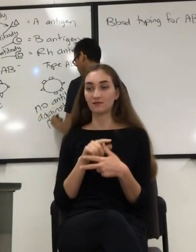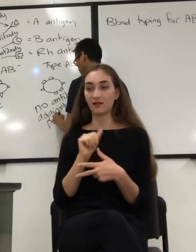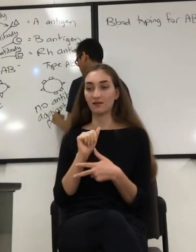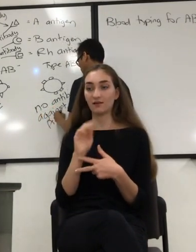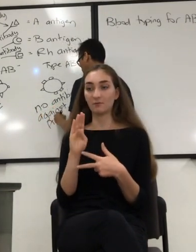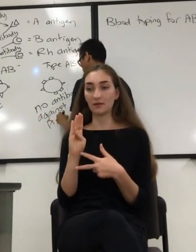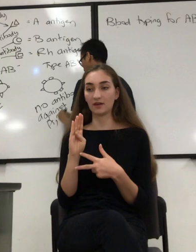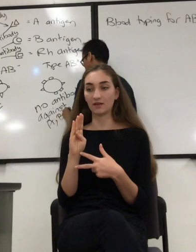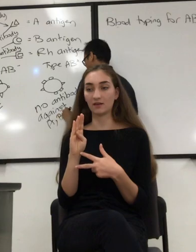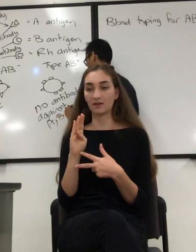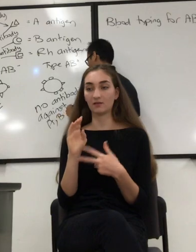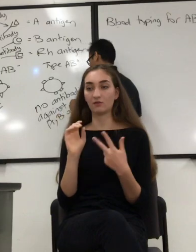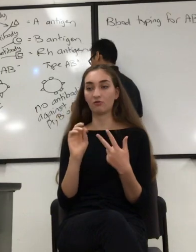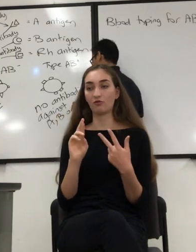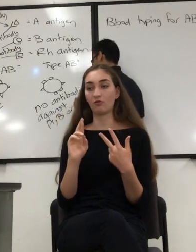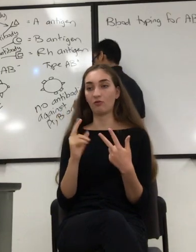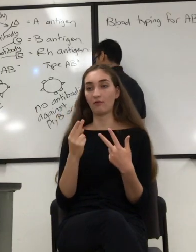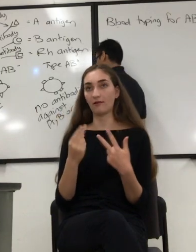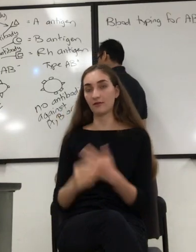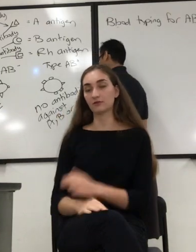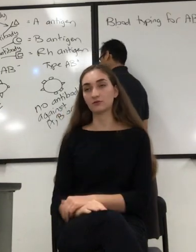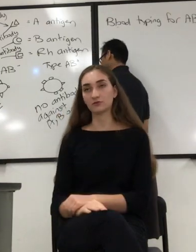A, B, or